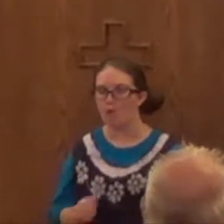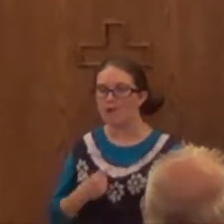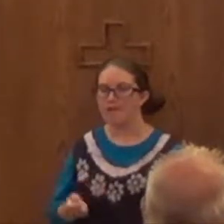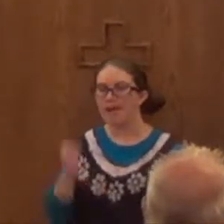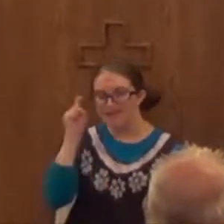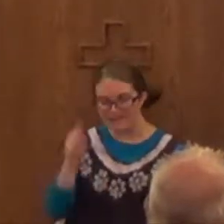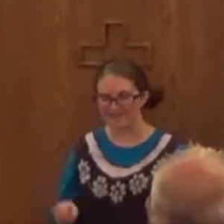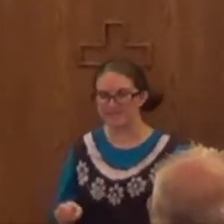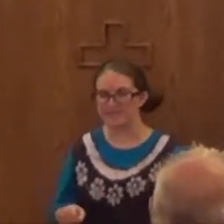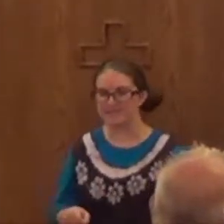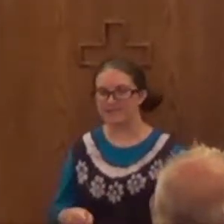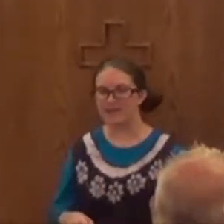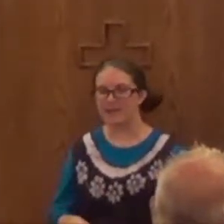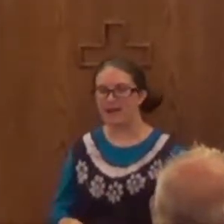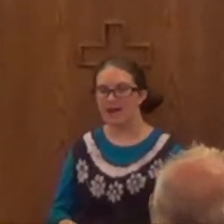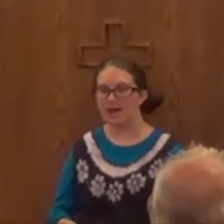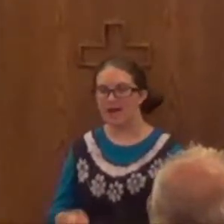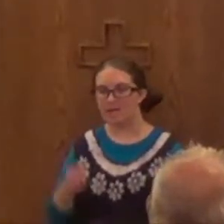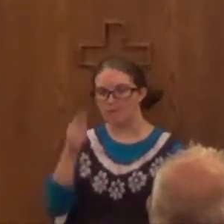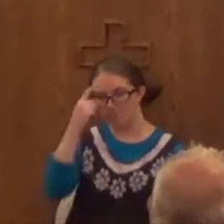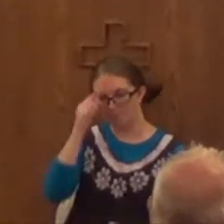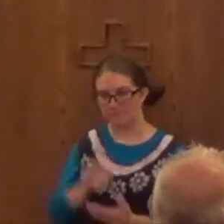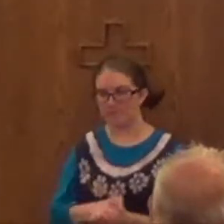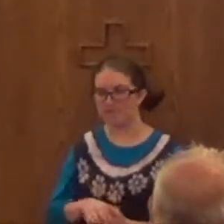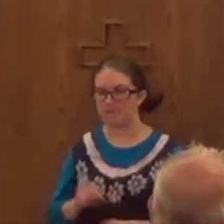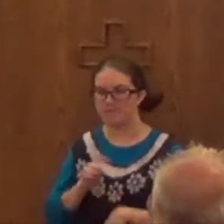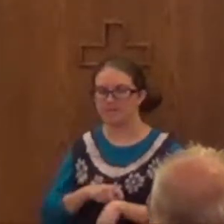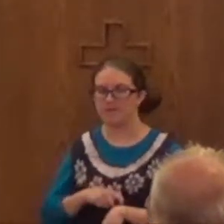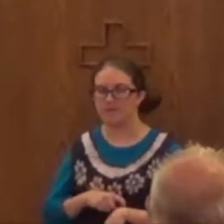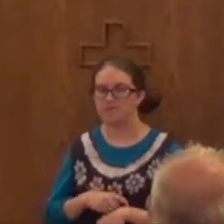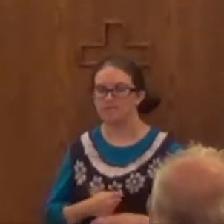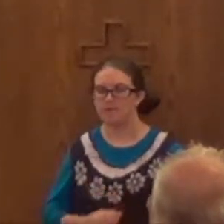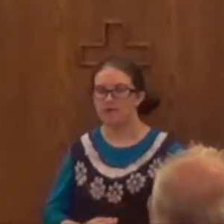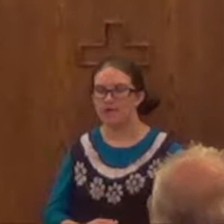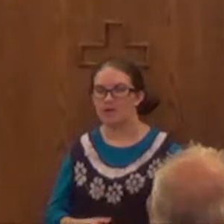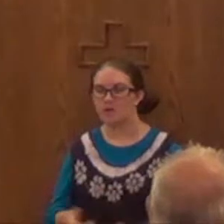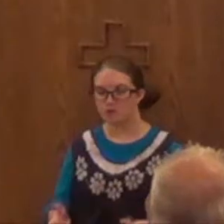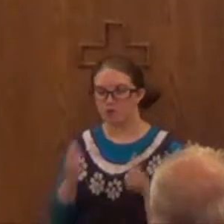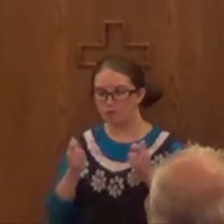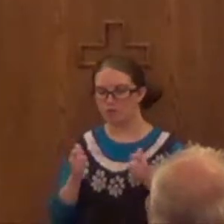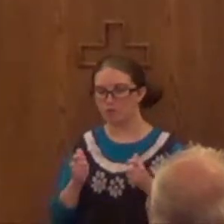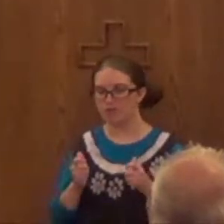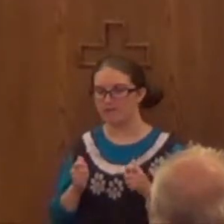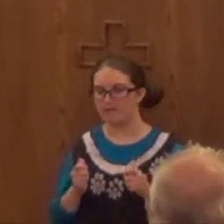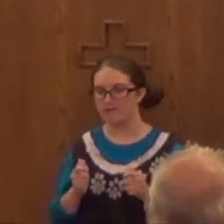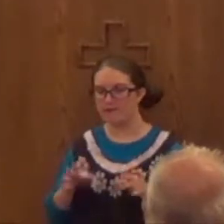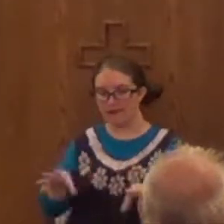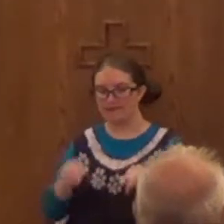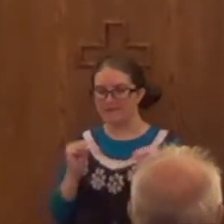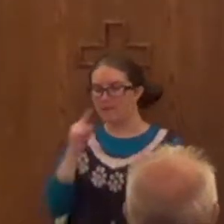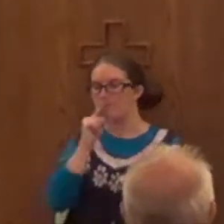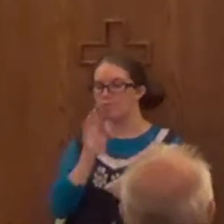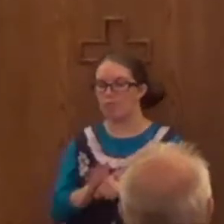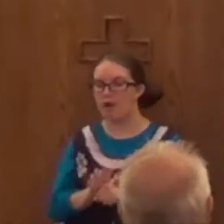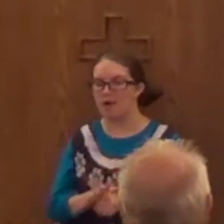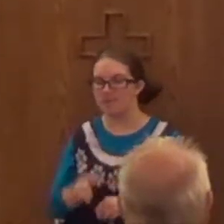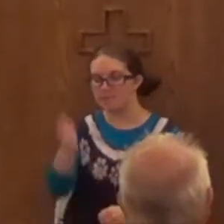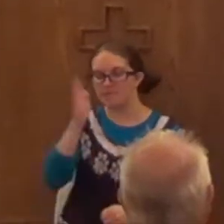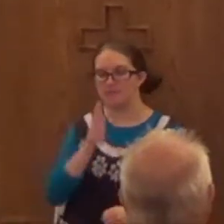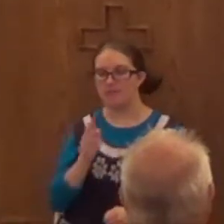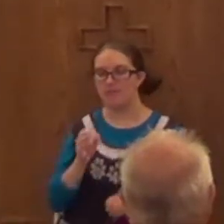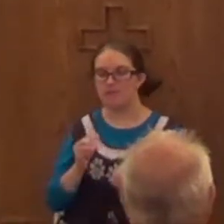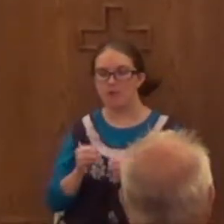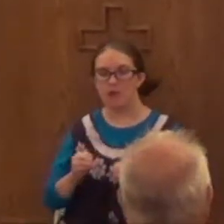need. I'm going by my timing. So quick we are to accept the promise of God. But oh,